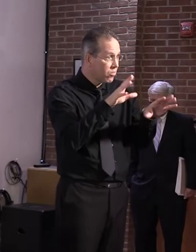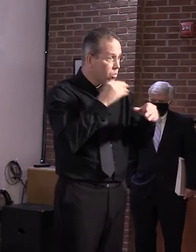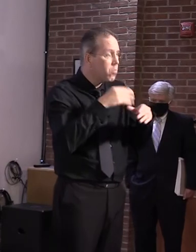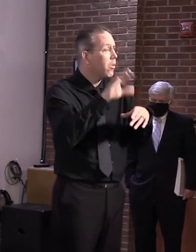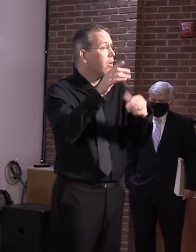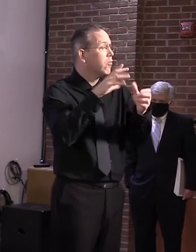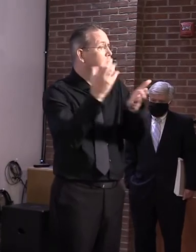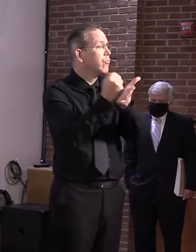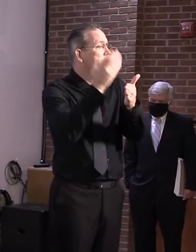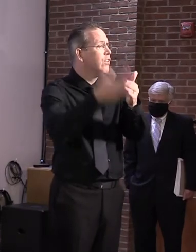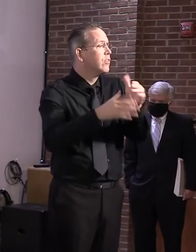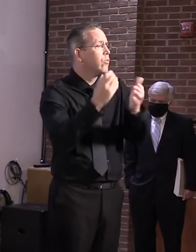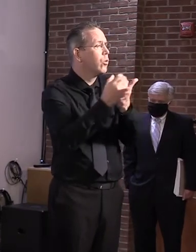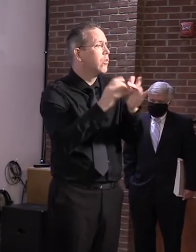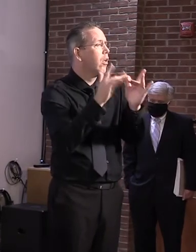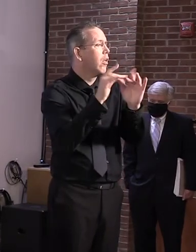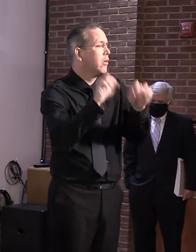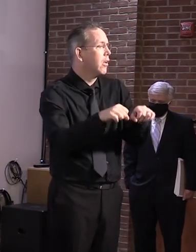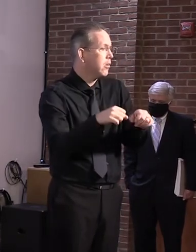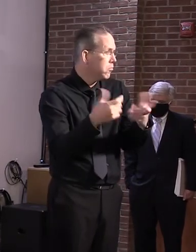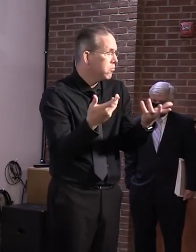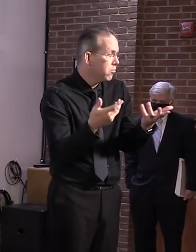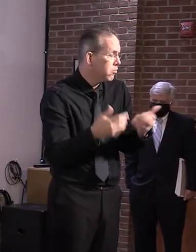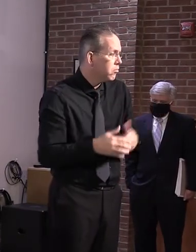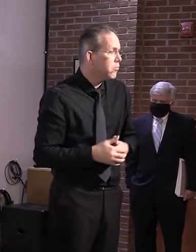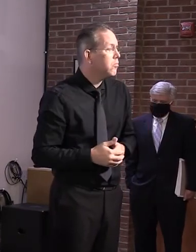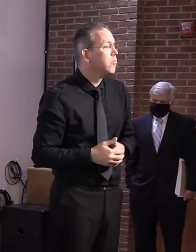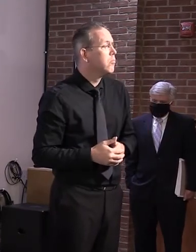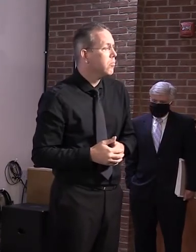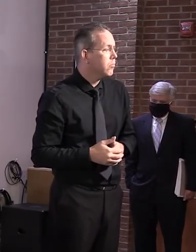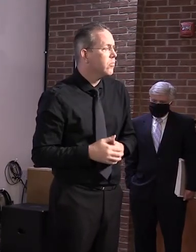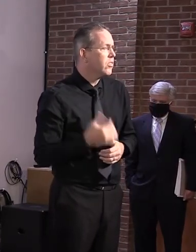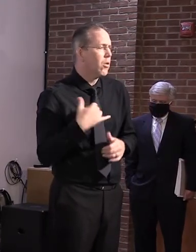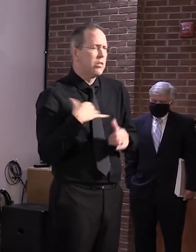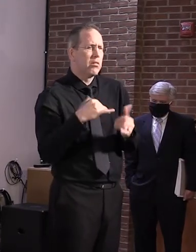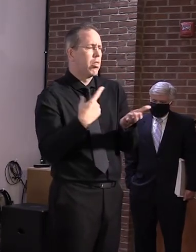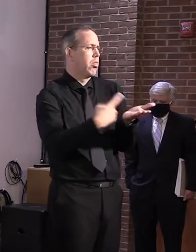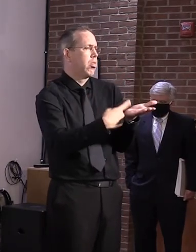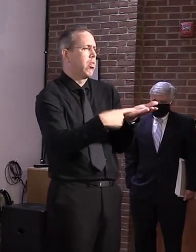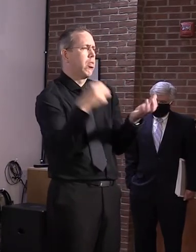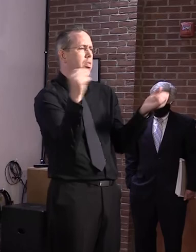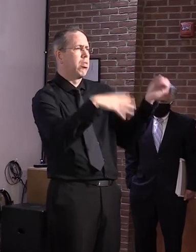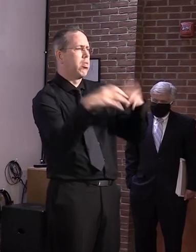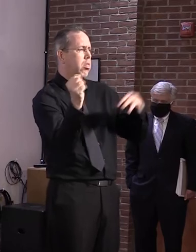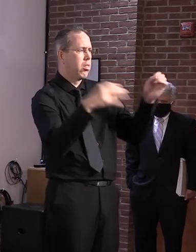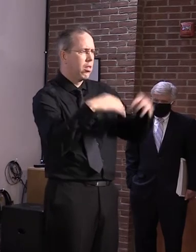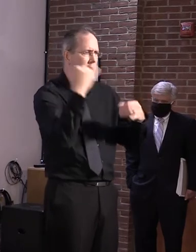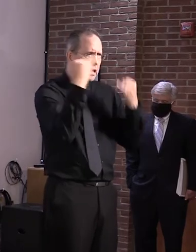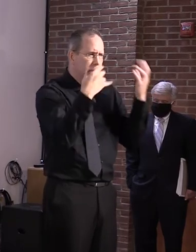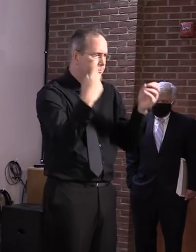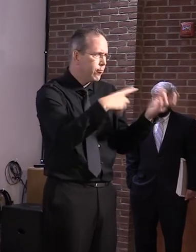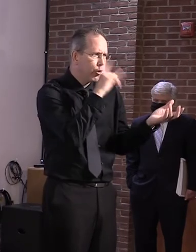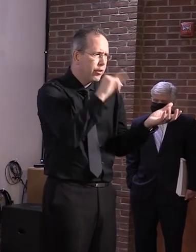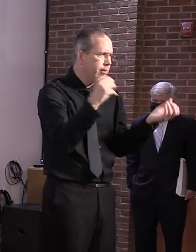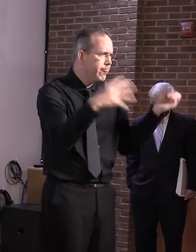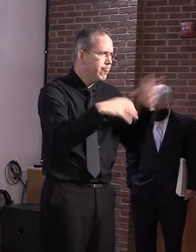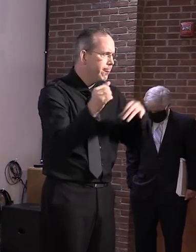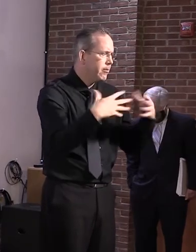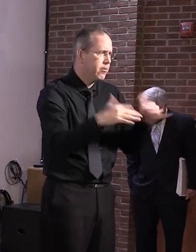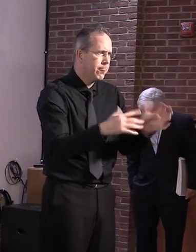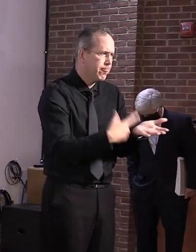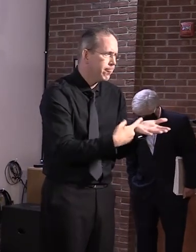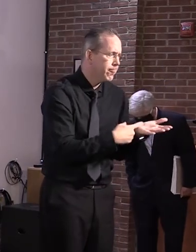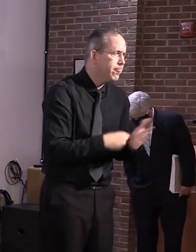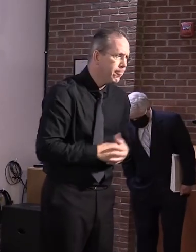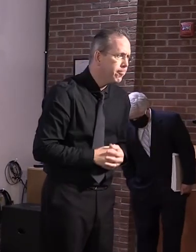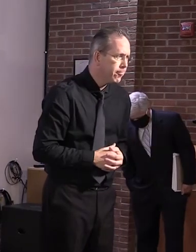we will be exploring those, you know, for the residential campuses in terms of integrating the guidance, the mandatory guidance that's